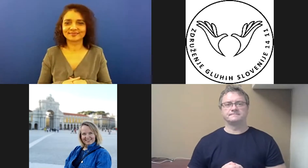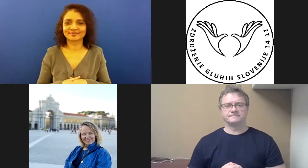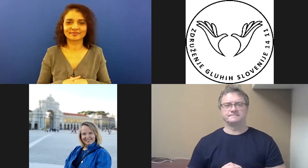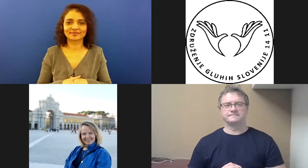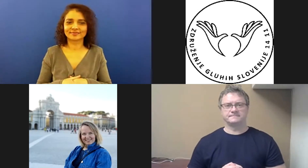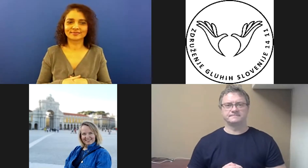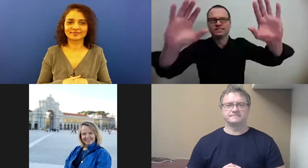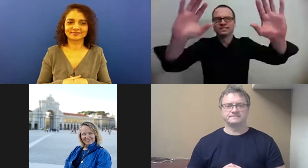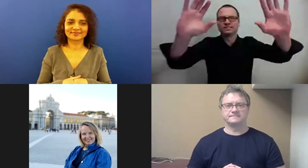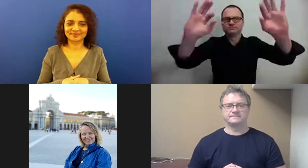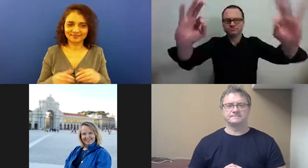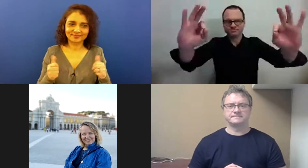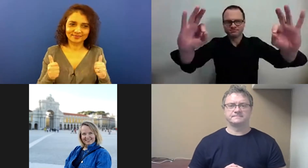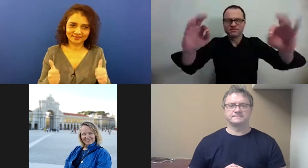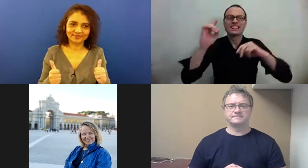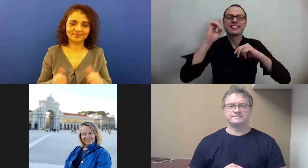Yeah.